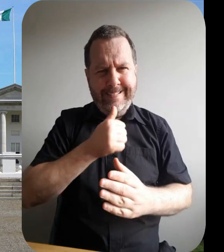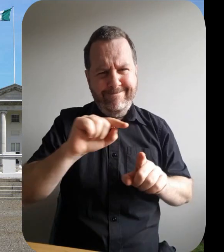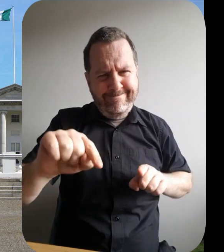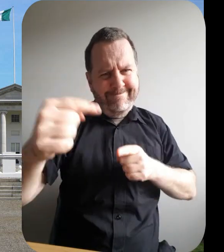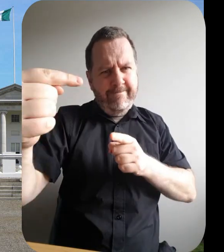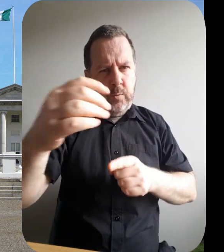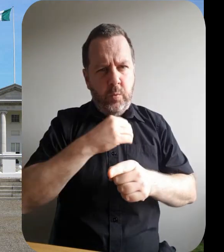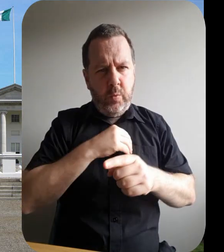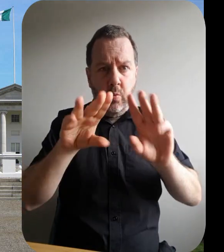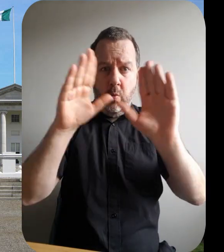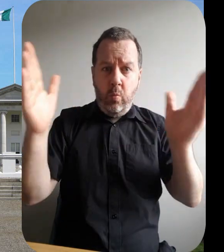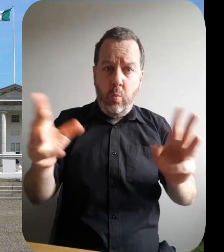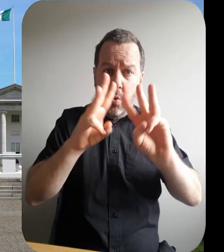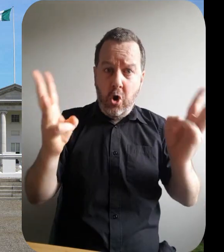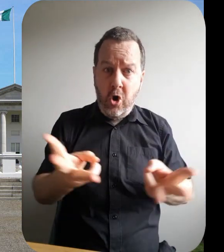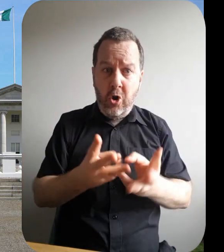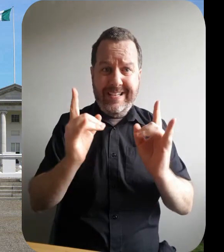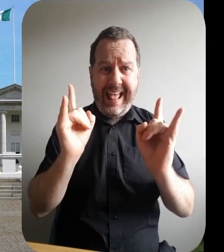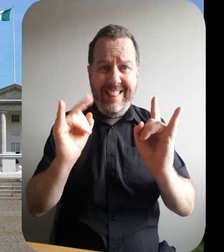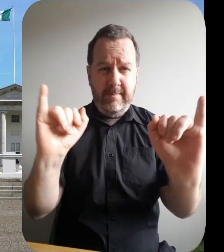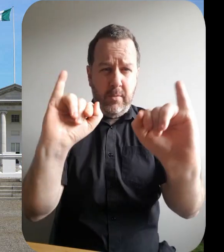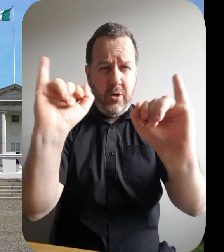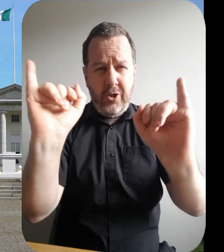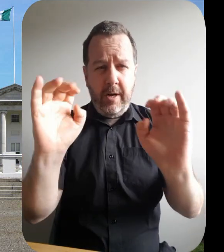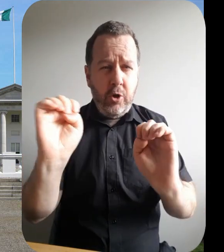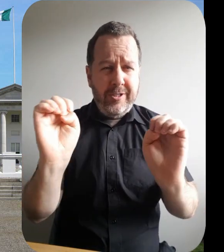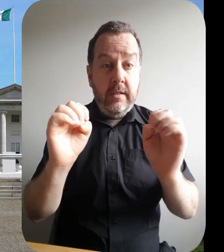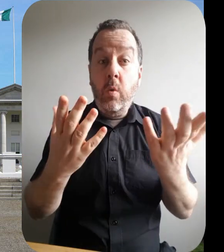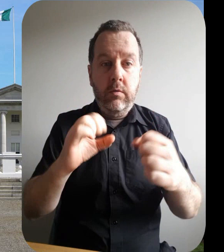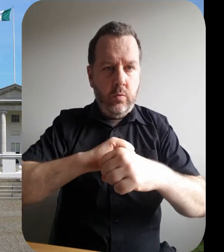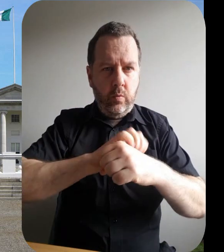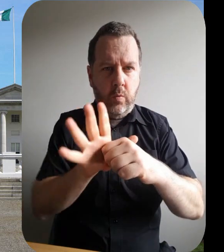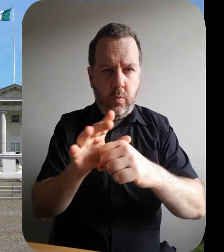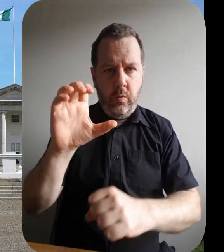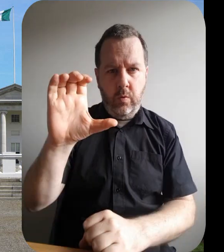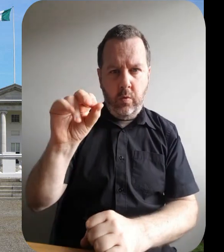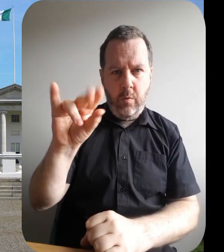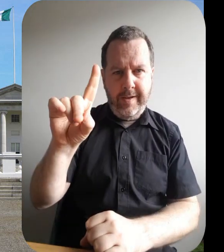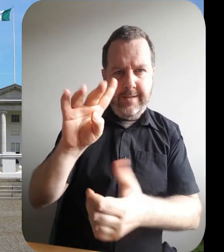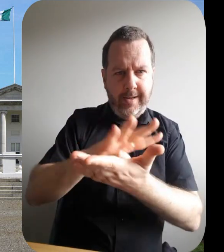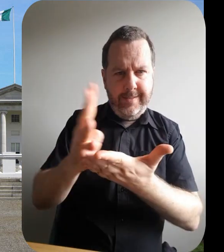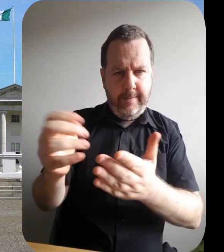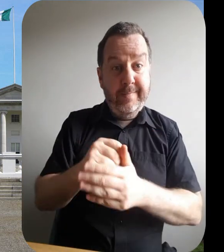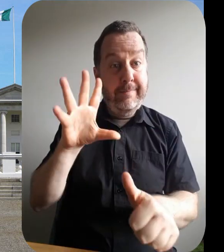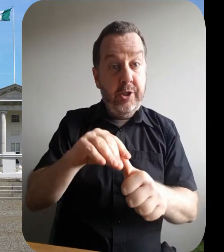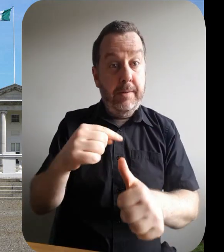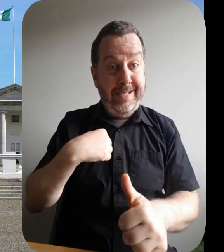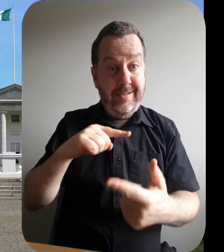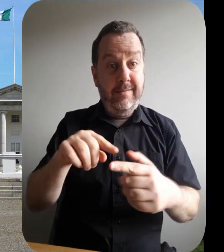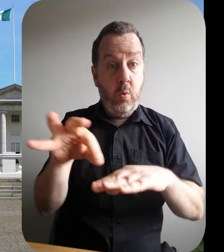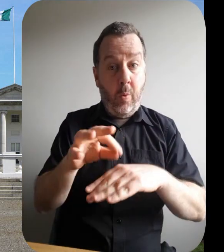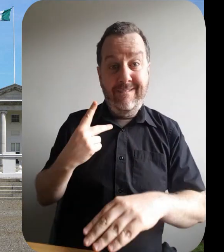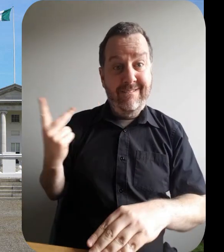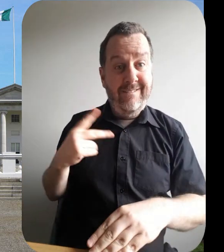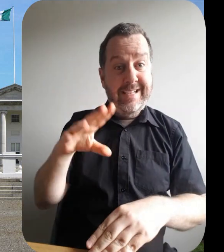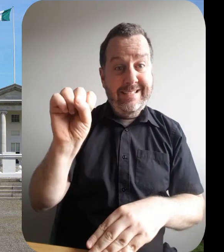of responding to the global health emergency, Covid-19. In particular, Sabina and